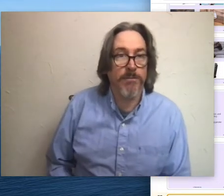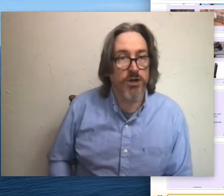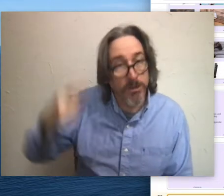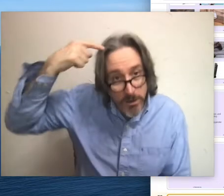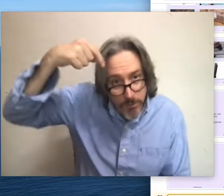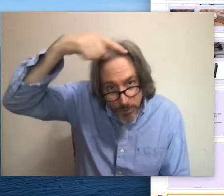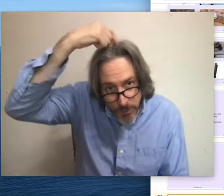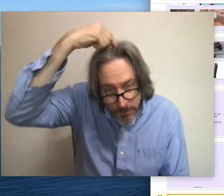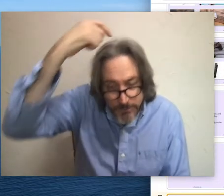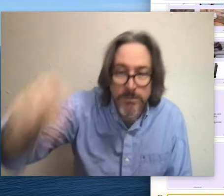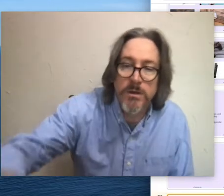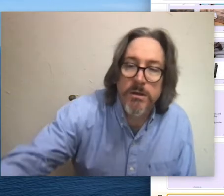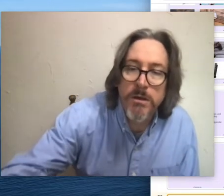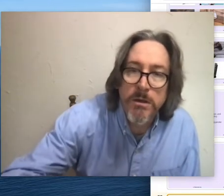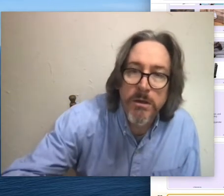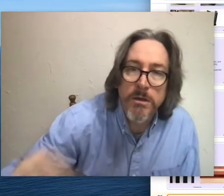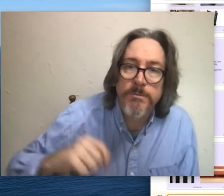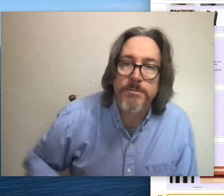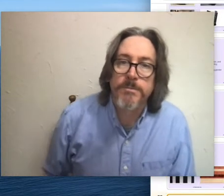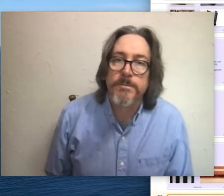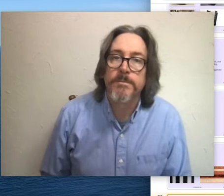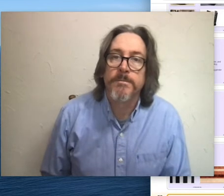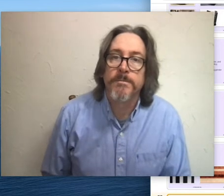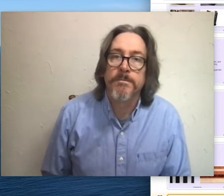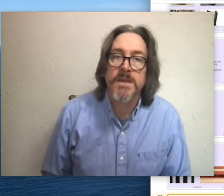And I'm Charlie Brown.